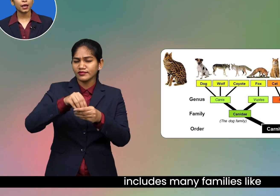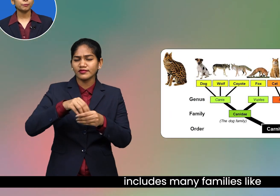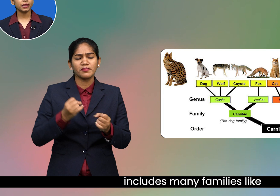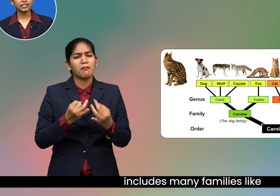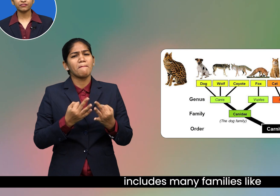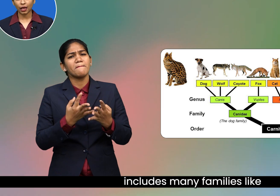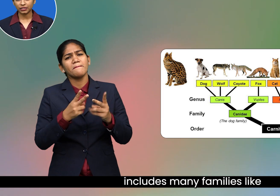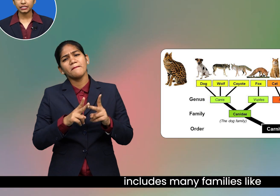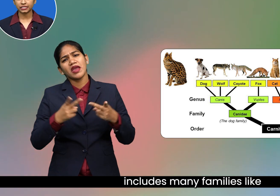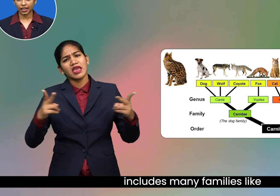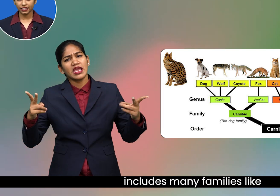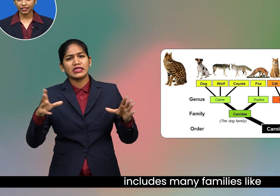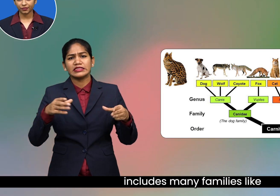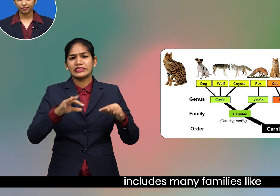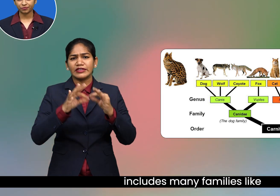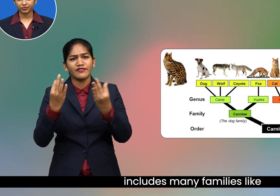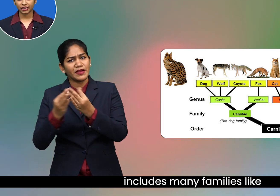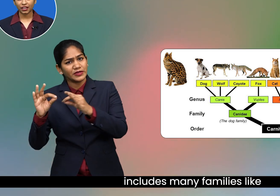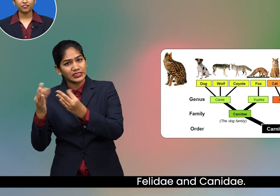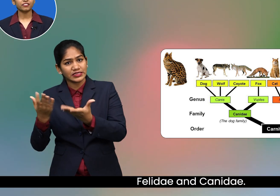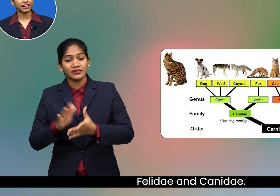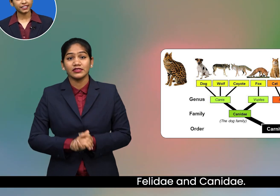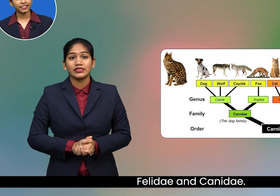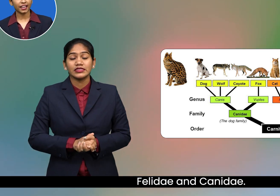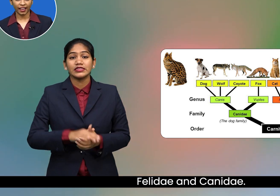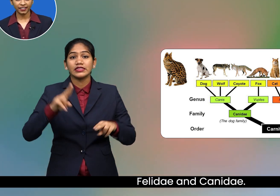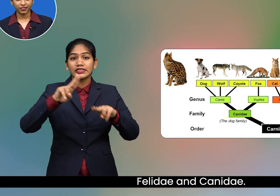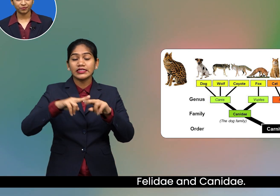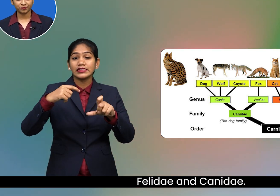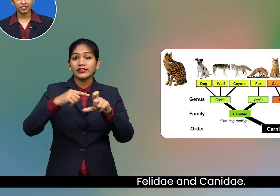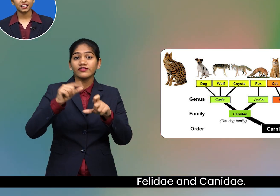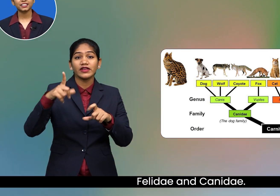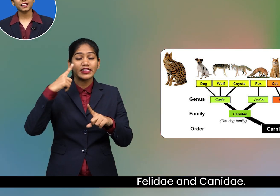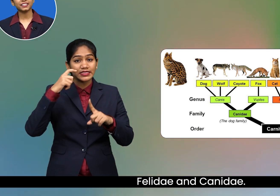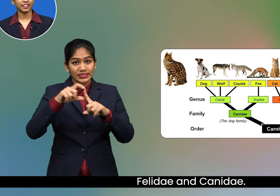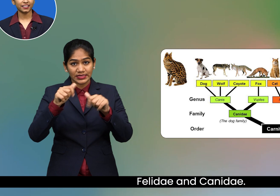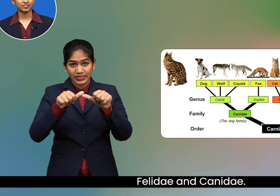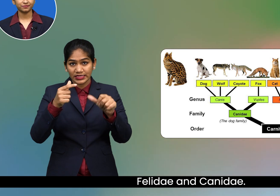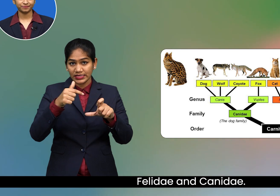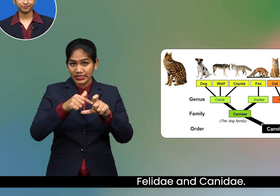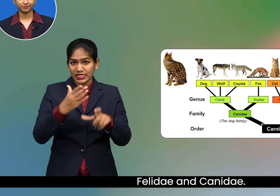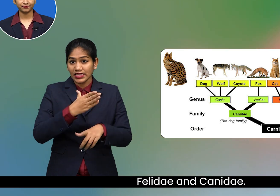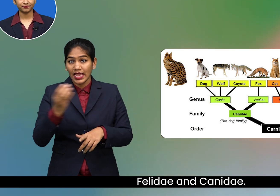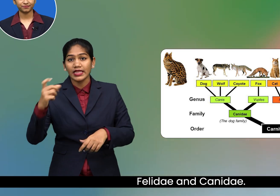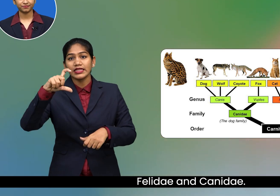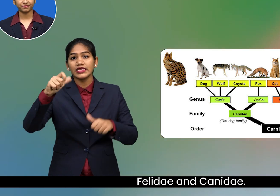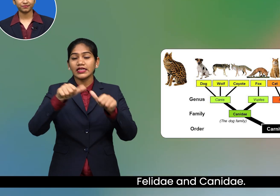includes many families like Felidae and Canidae.